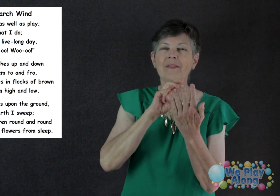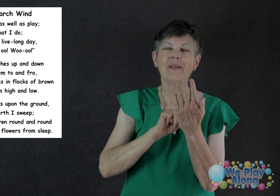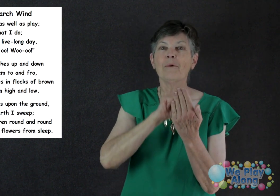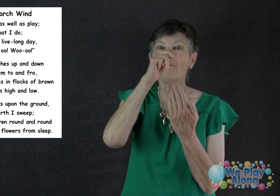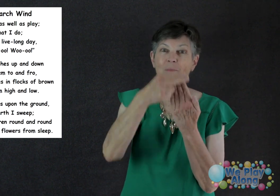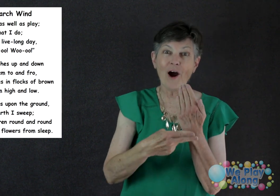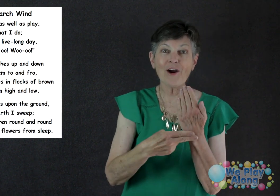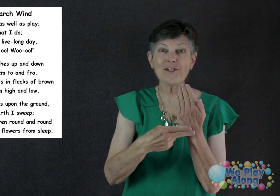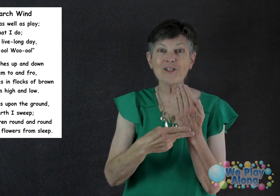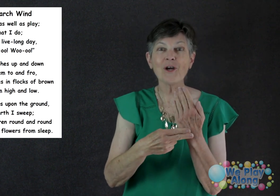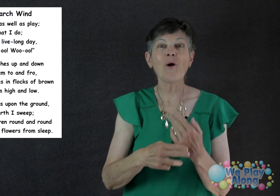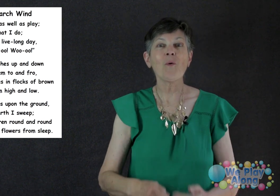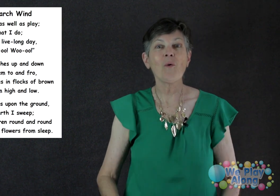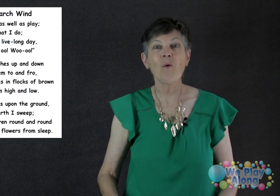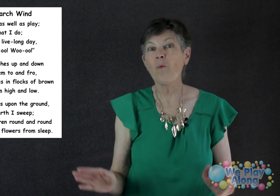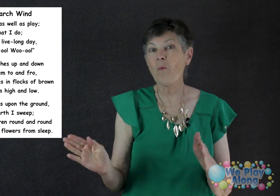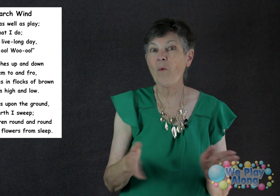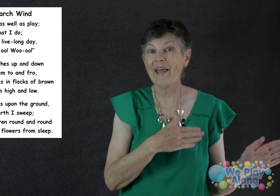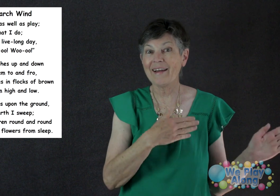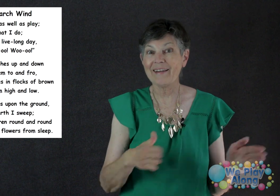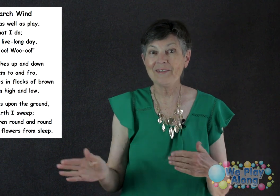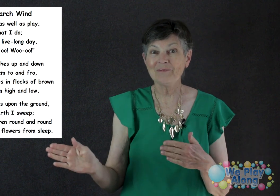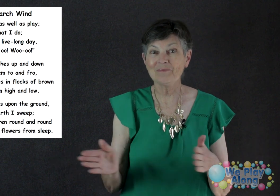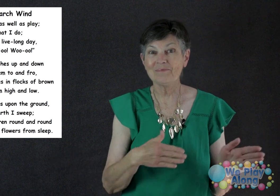The March wind.